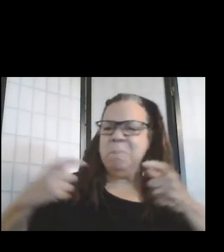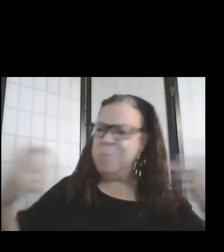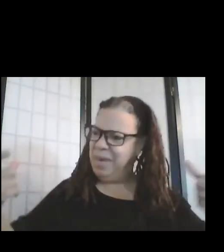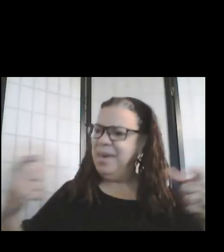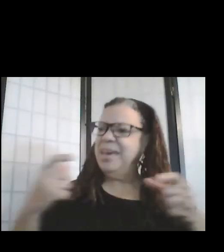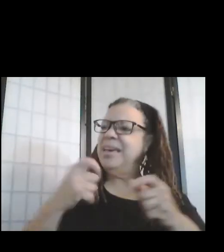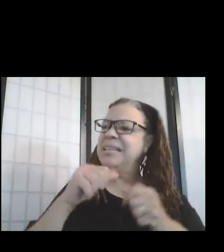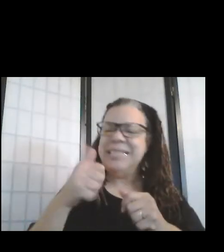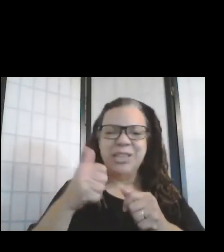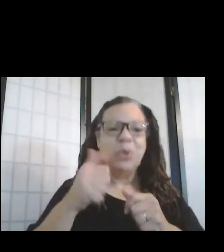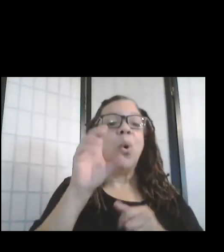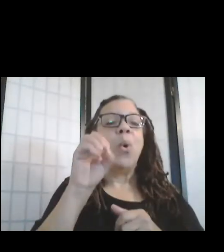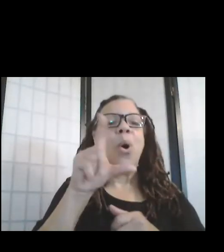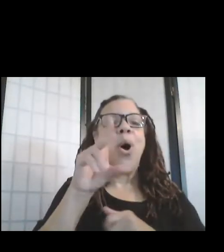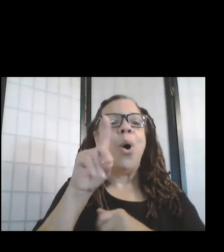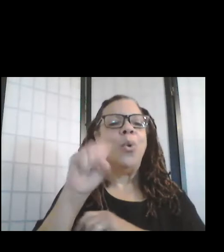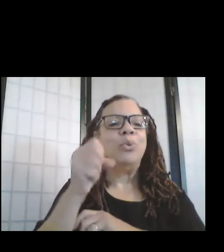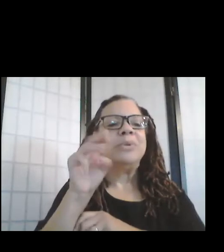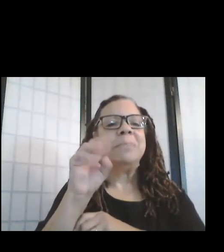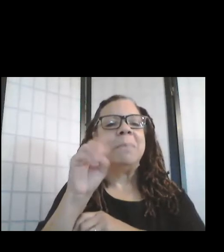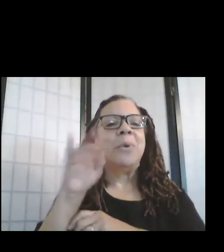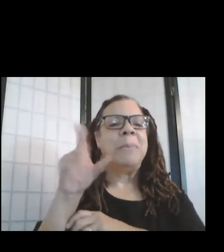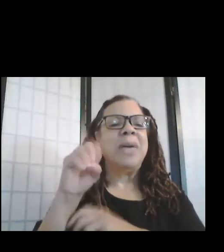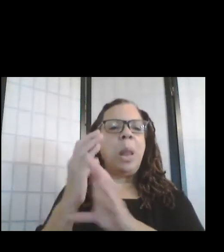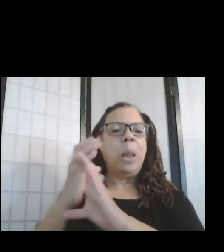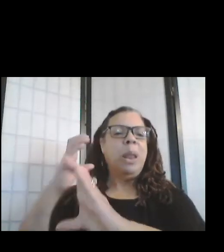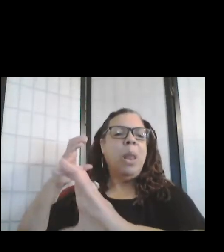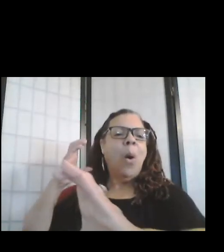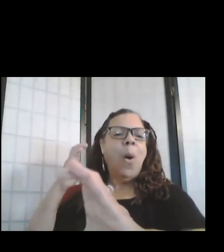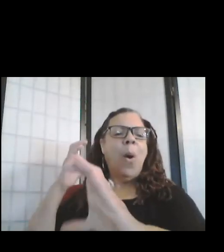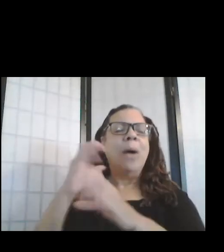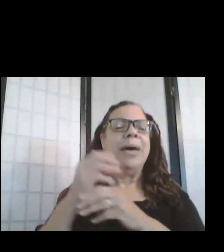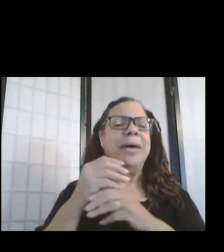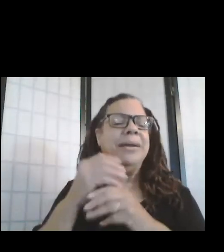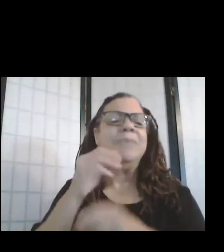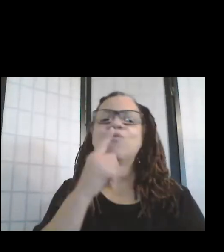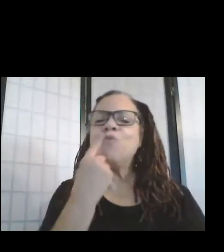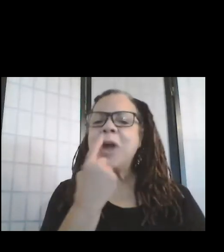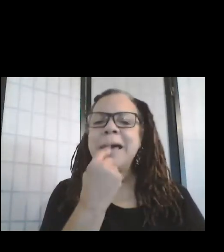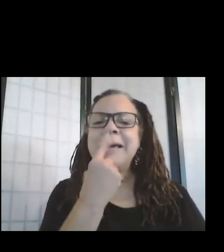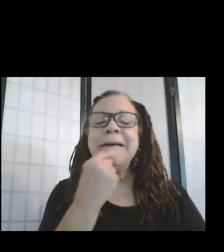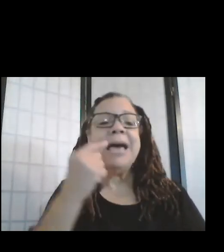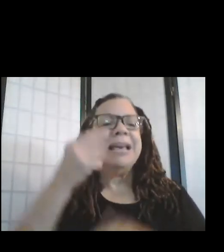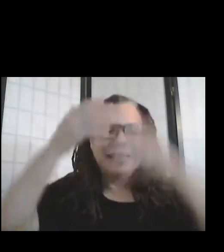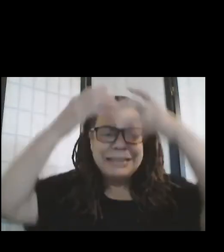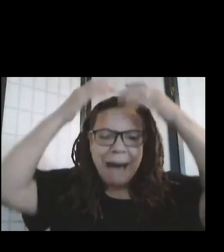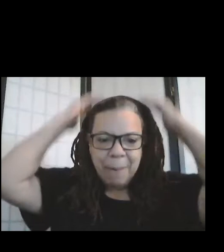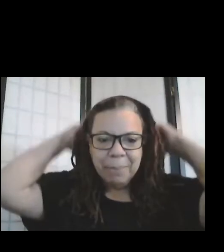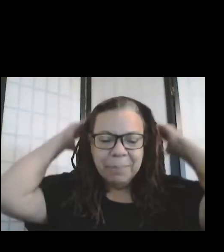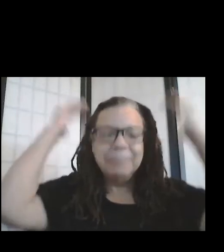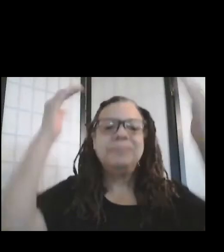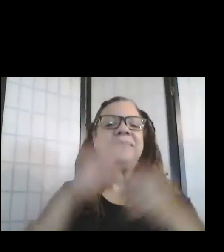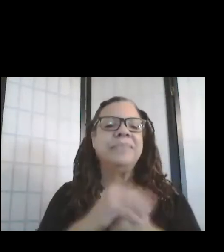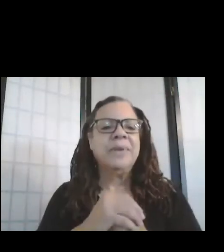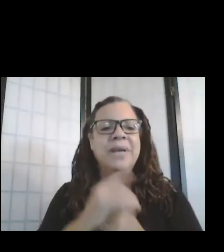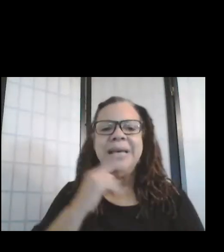of an Oldsmobile. It was long and maroon, and best part, it was a ragtop. Hey, he told me